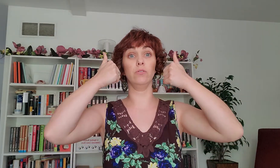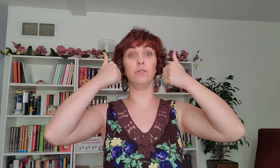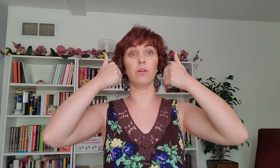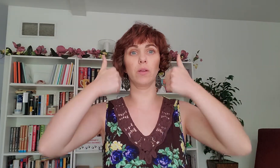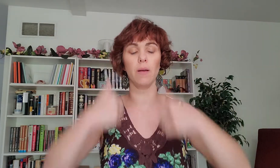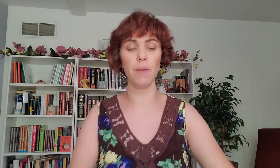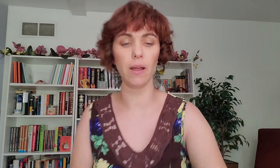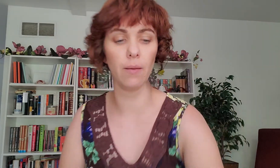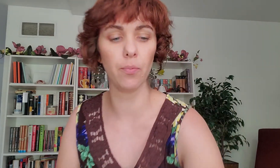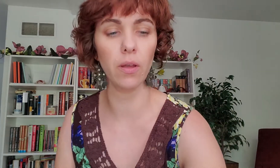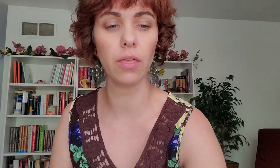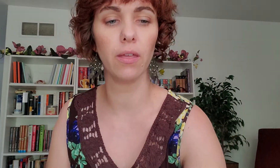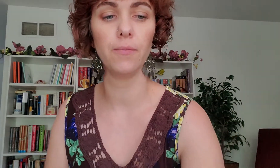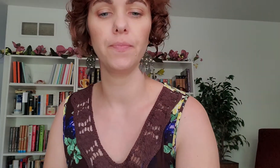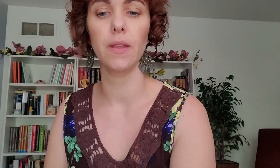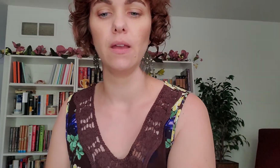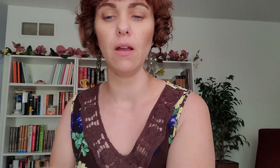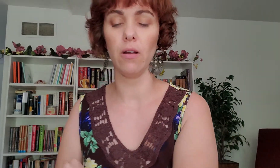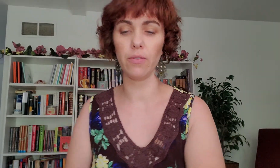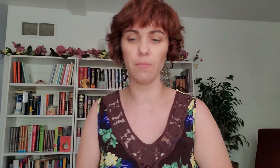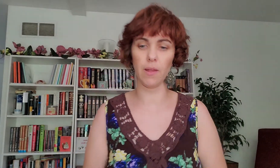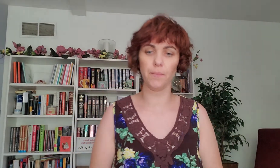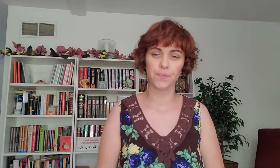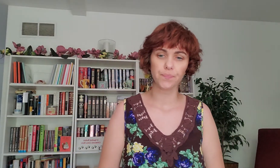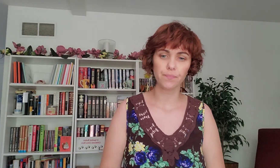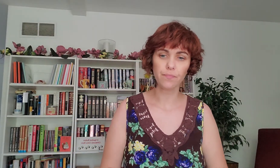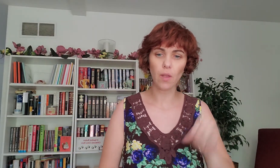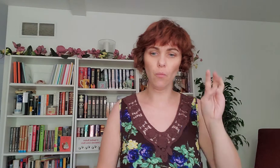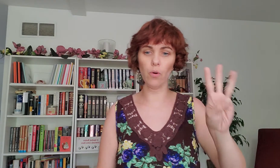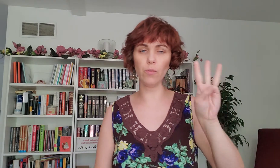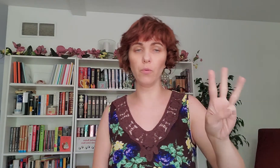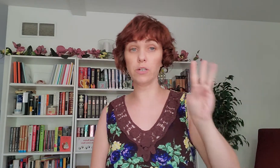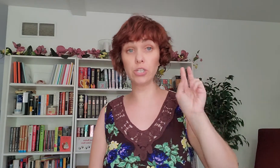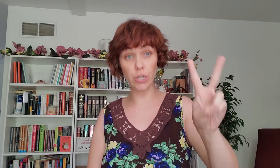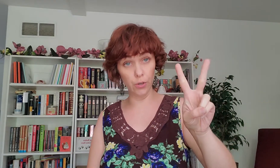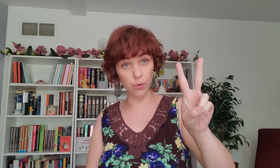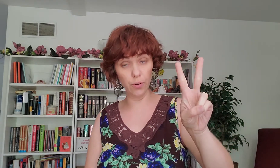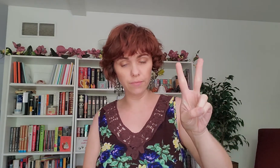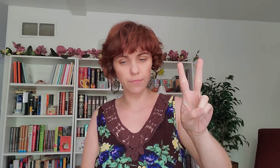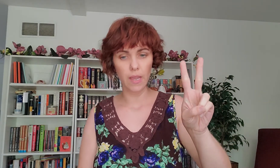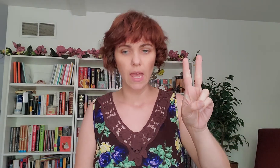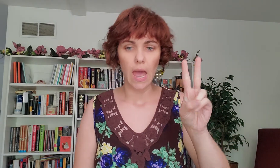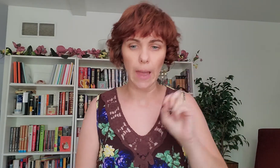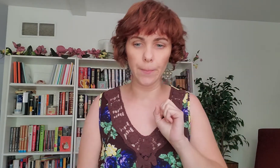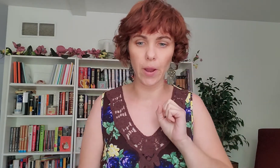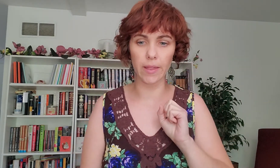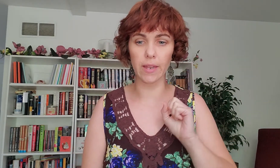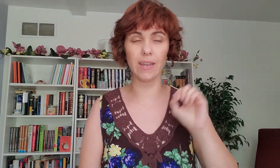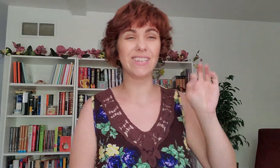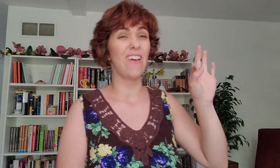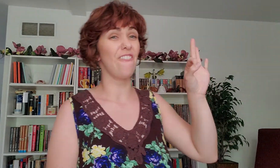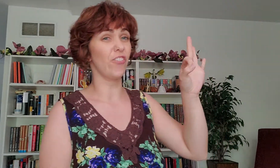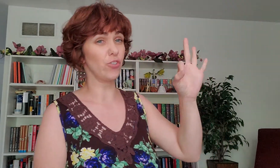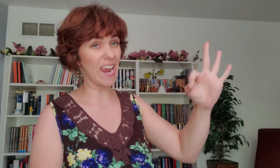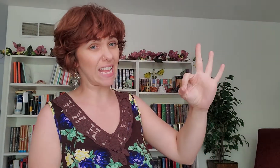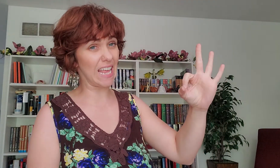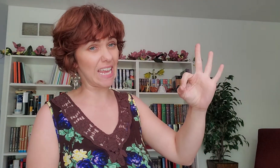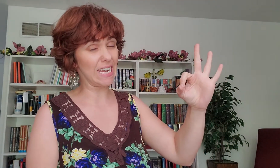Deal, we come back up with our thumbs up. World War II and President Franklin. We